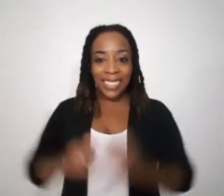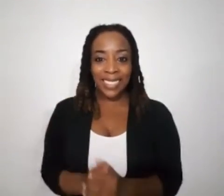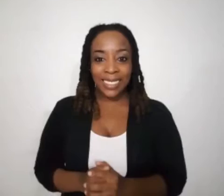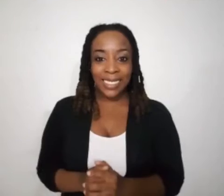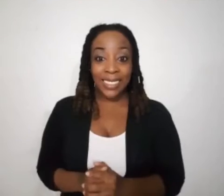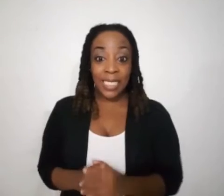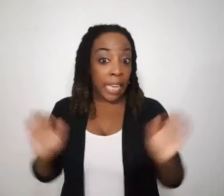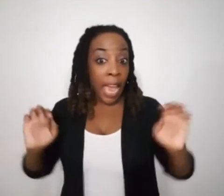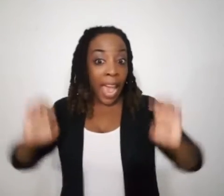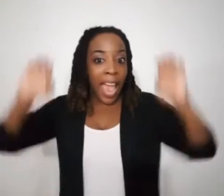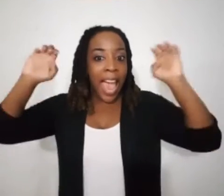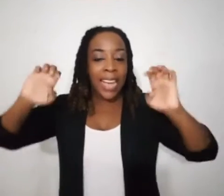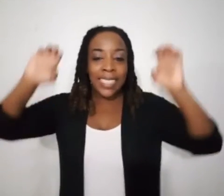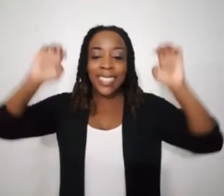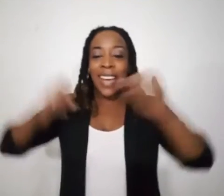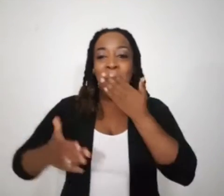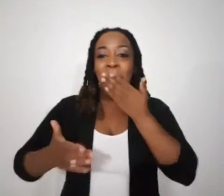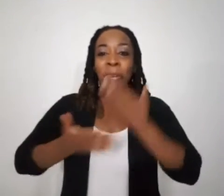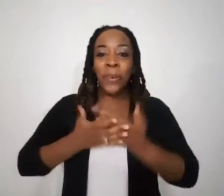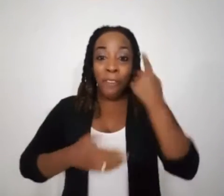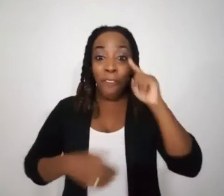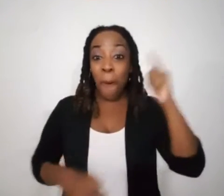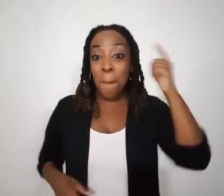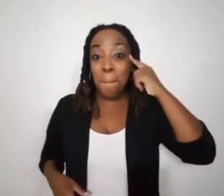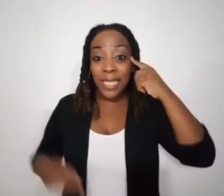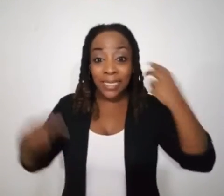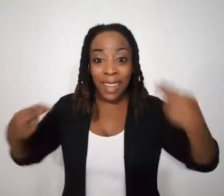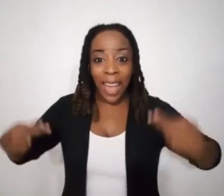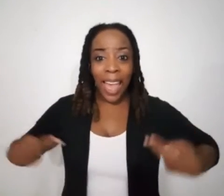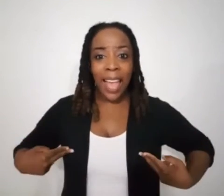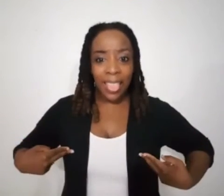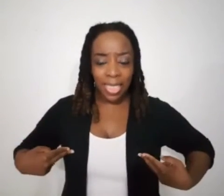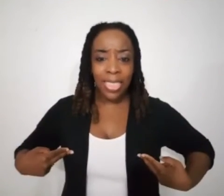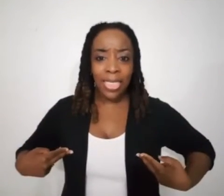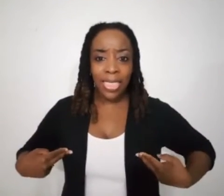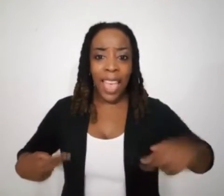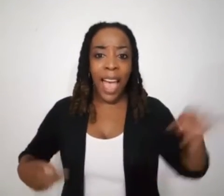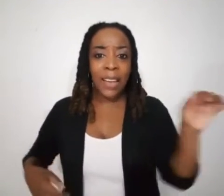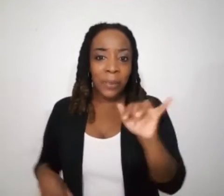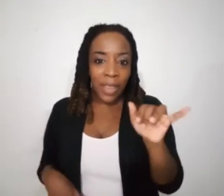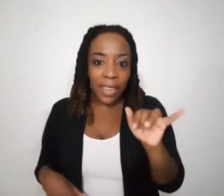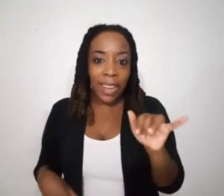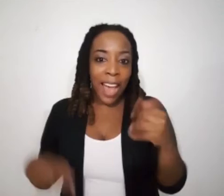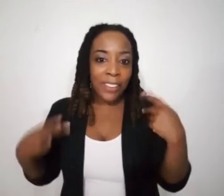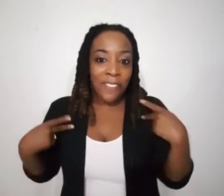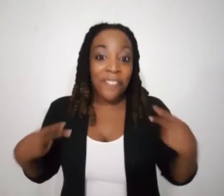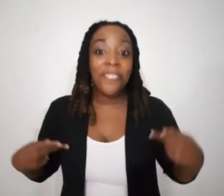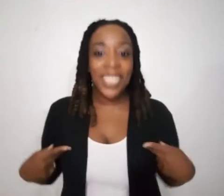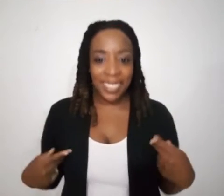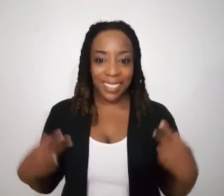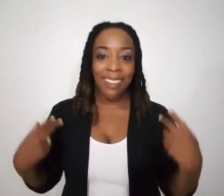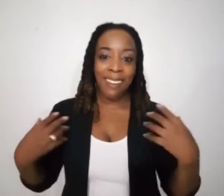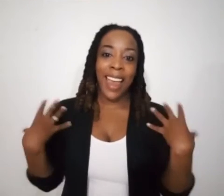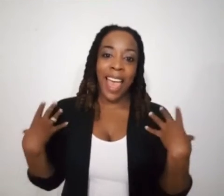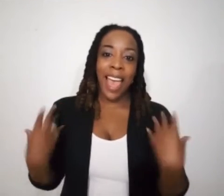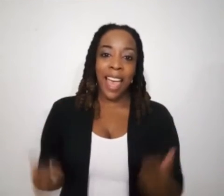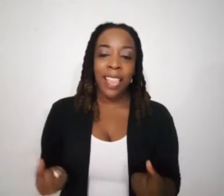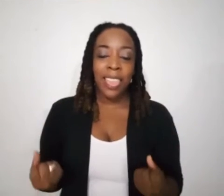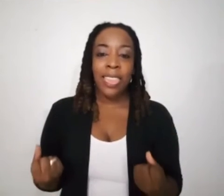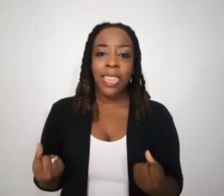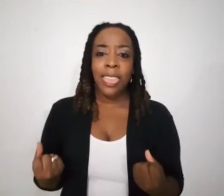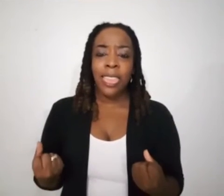for your mental health as well as your physical health. Exercise also makes you